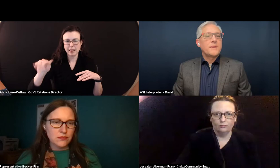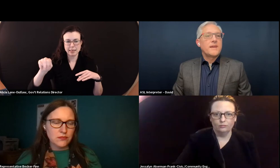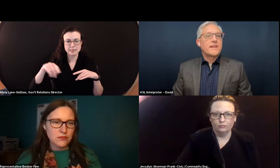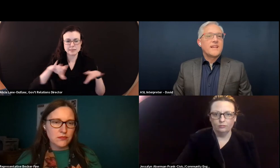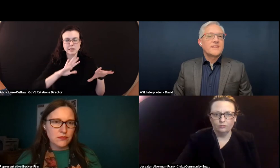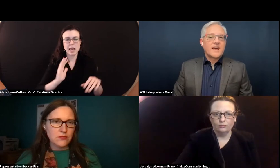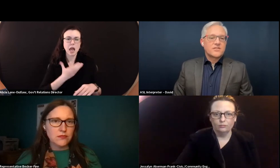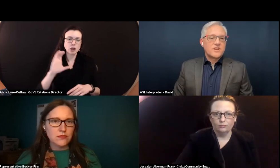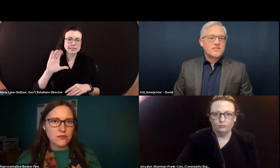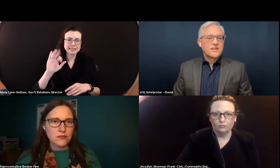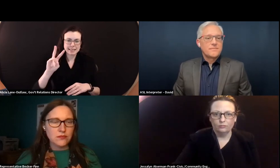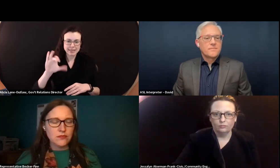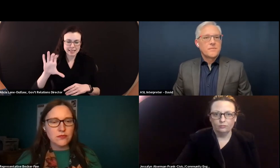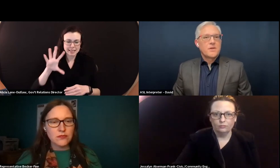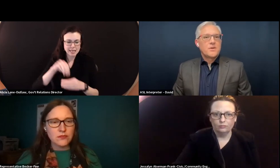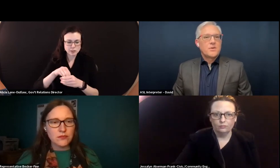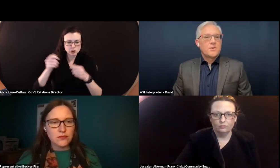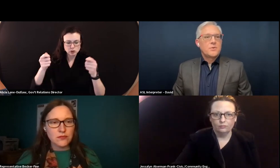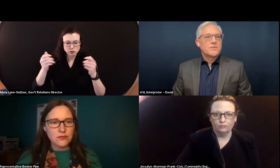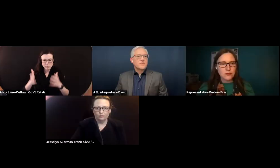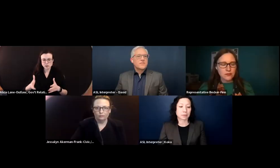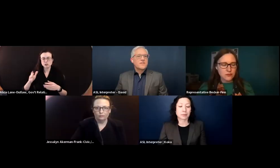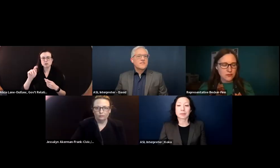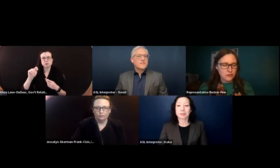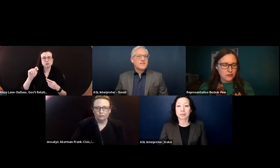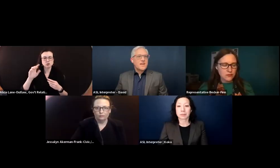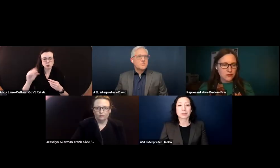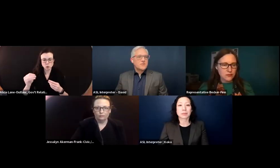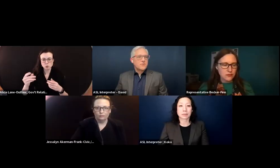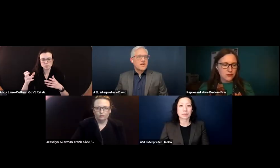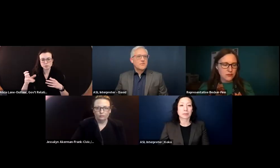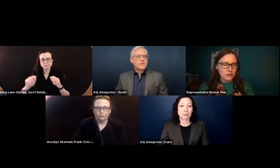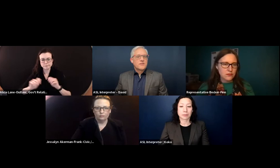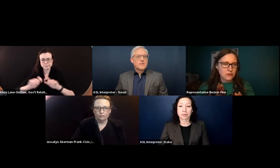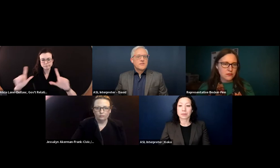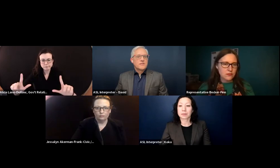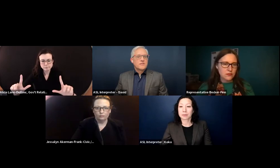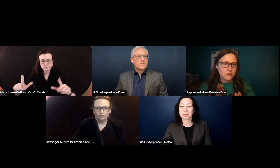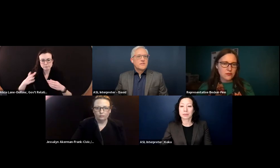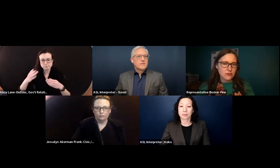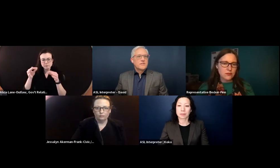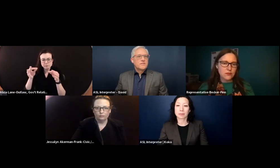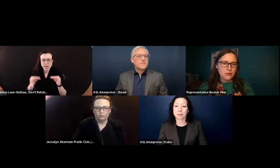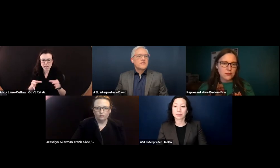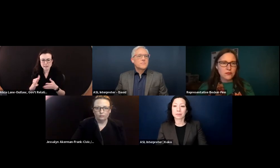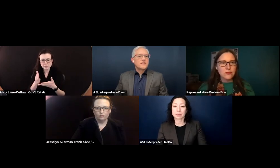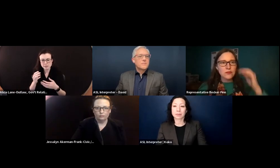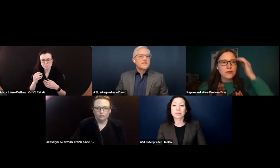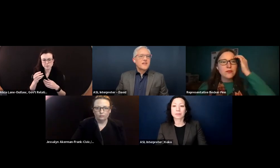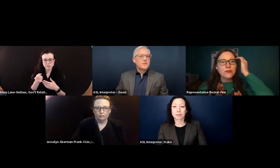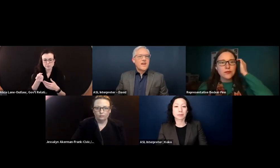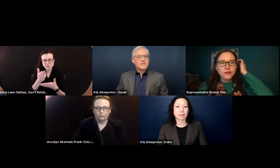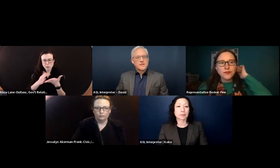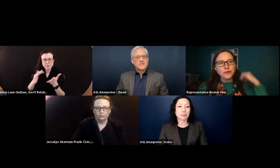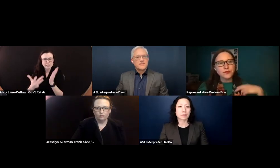Before we begin, I'd like to ask Jessalyn, who is our civics engagement director, to just explain some of